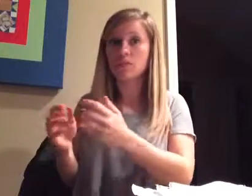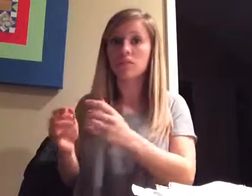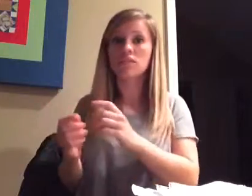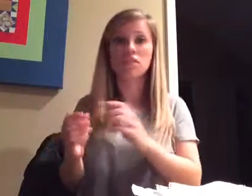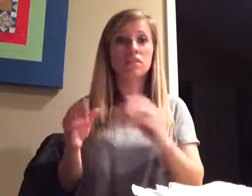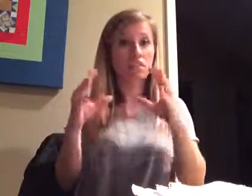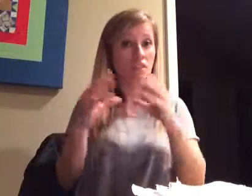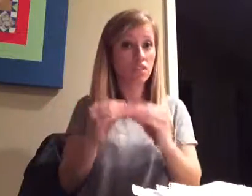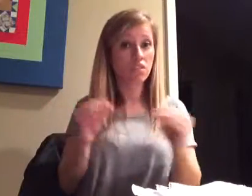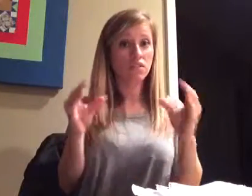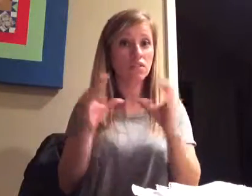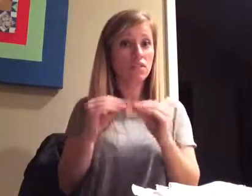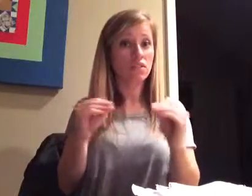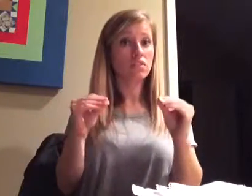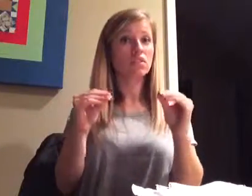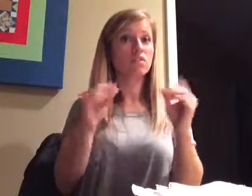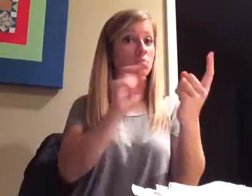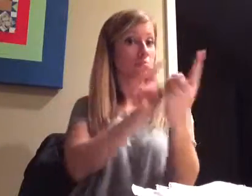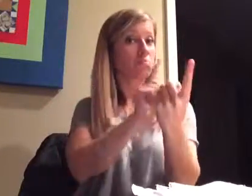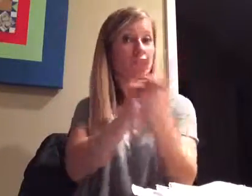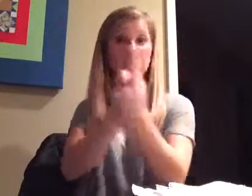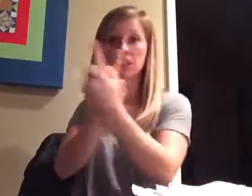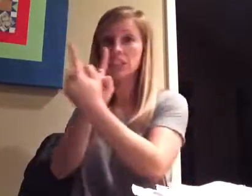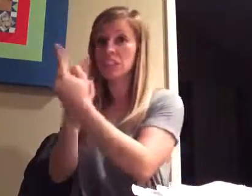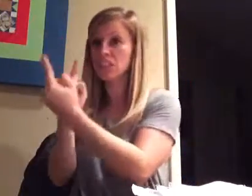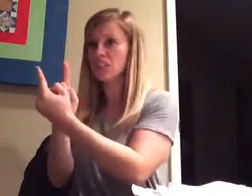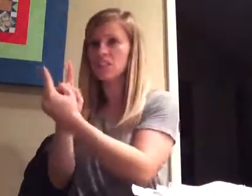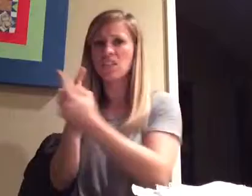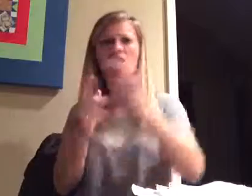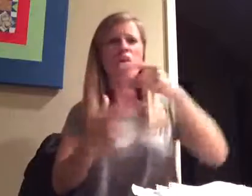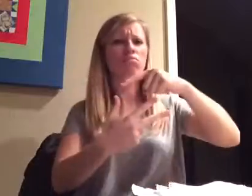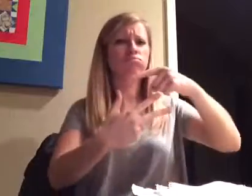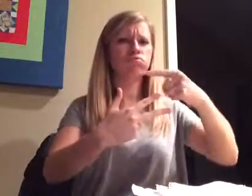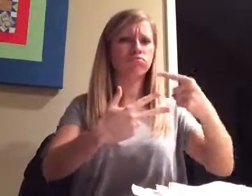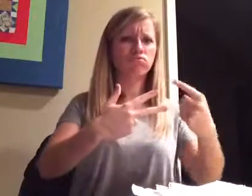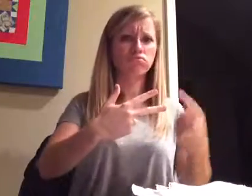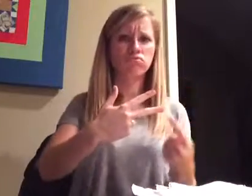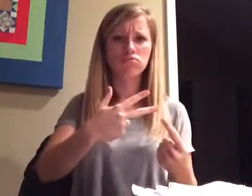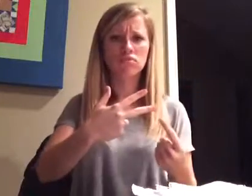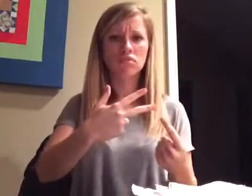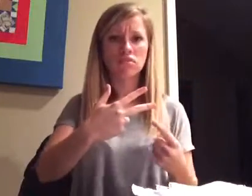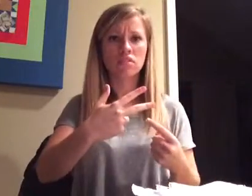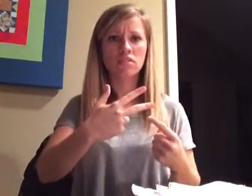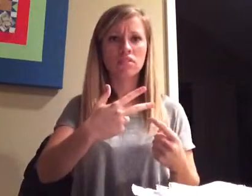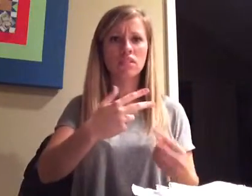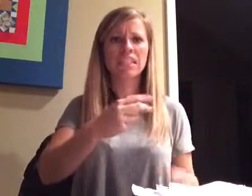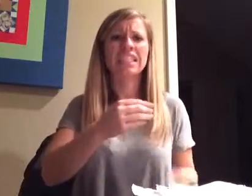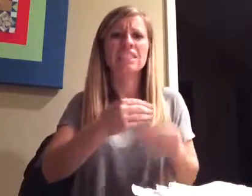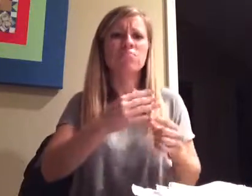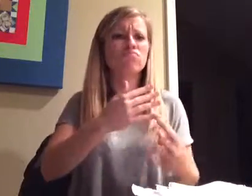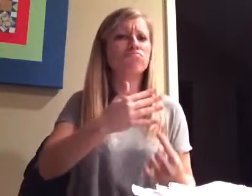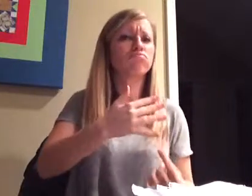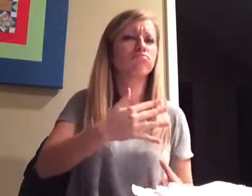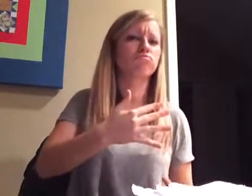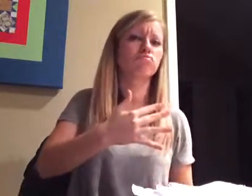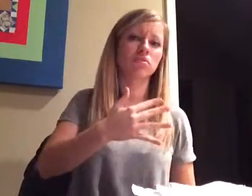cities, on natural beauty, on the quality of education, and on other emerging challenges.